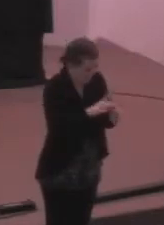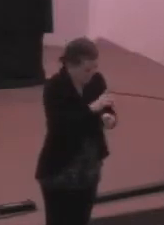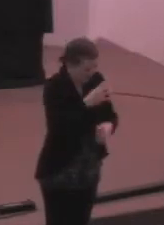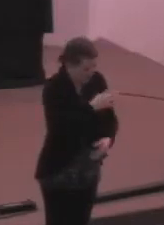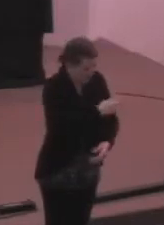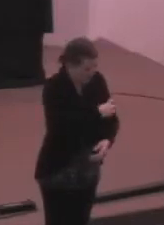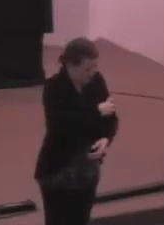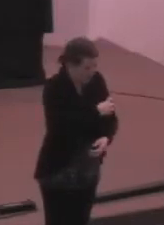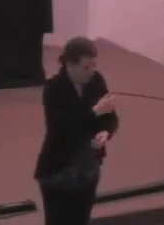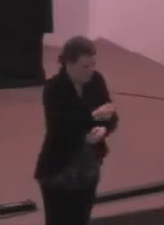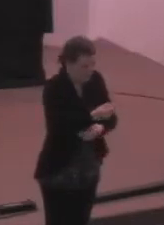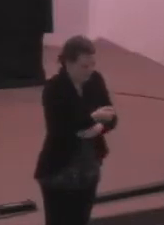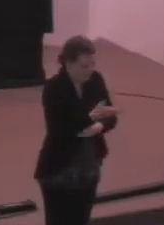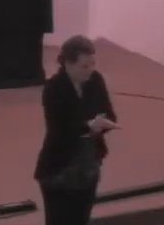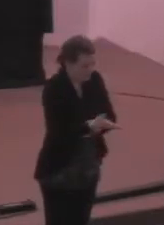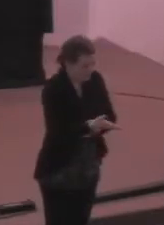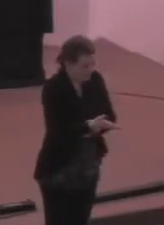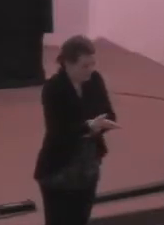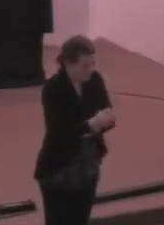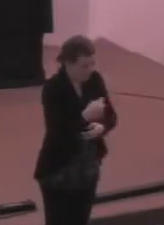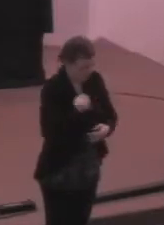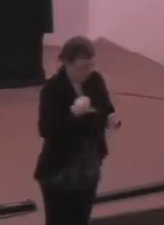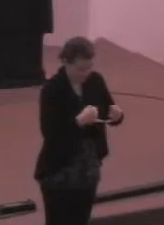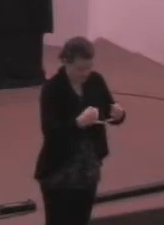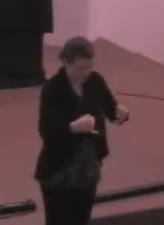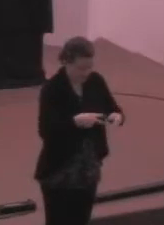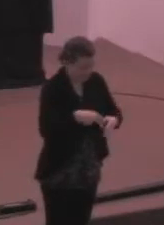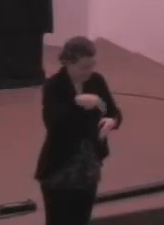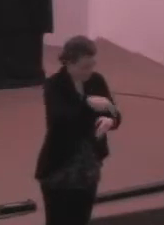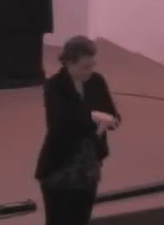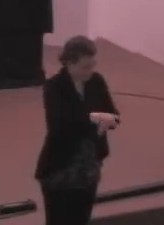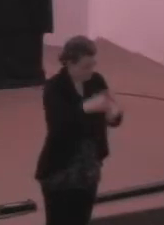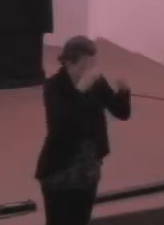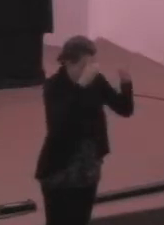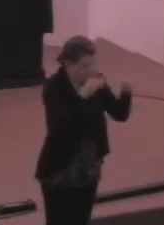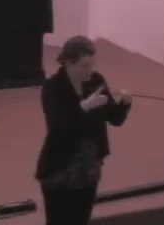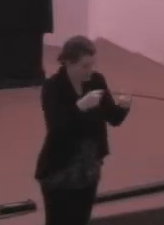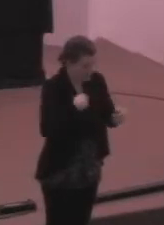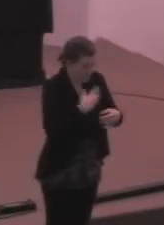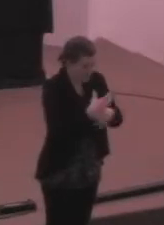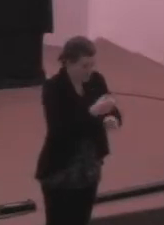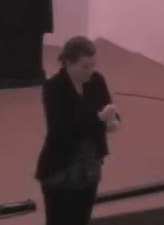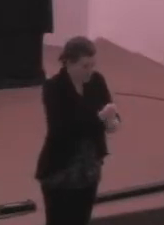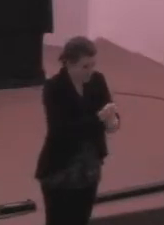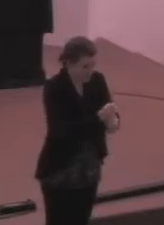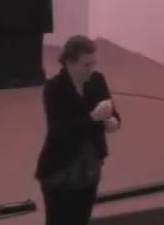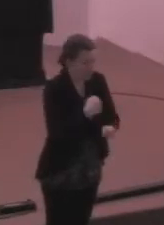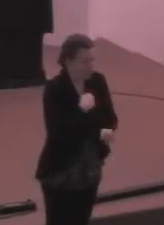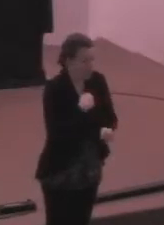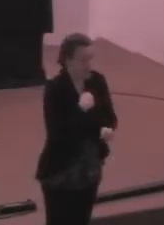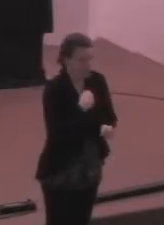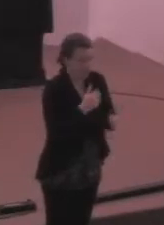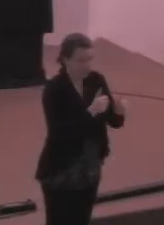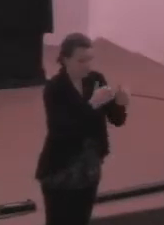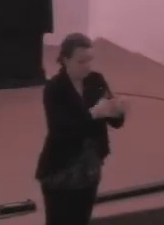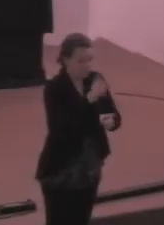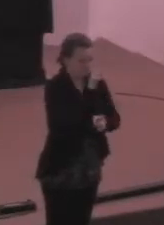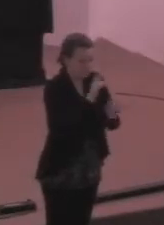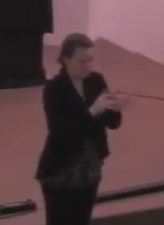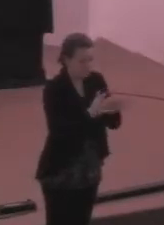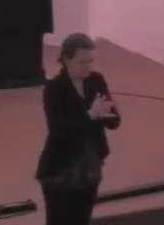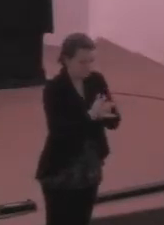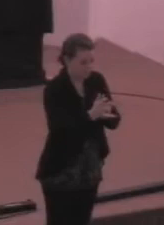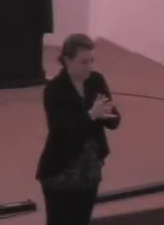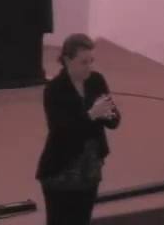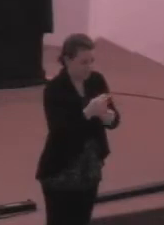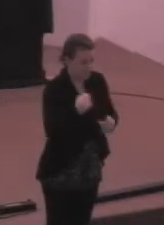power. The die has been cast. I've stepped over the line. The decision has been made. I'm a disciple of Jesus.